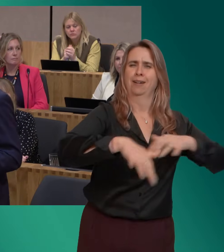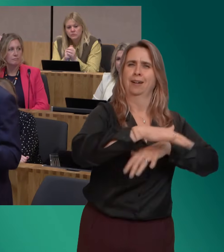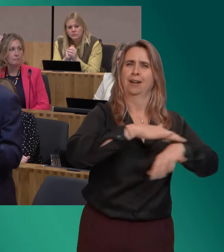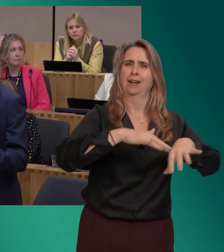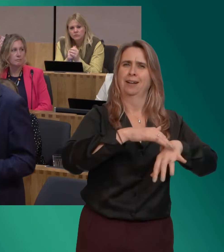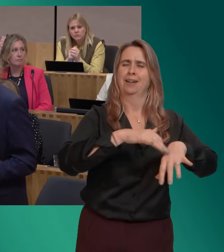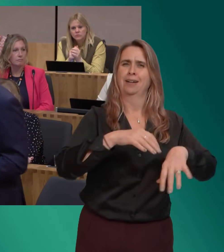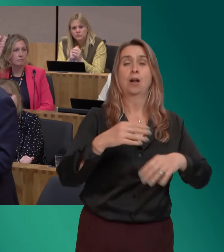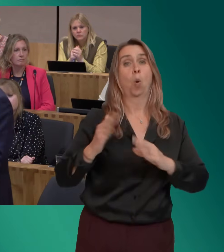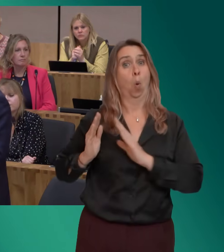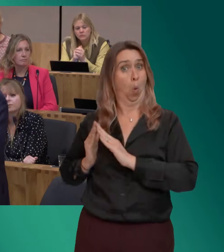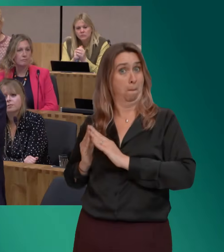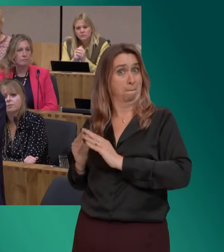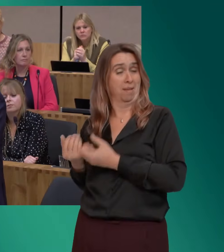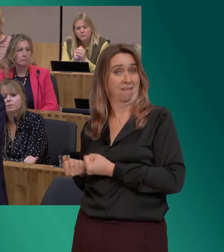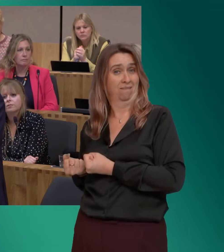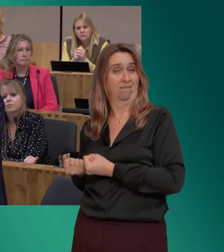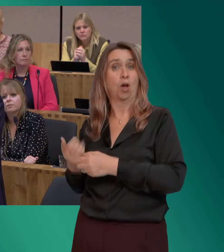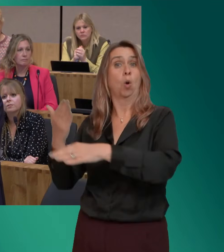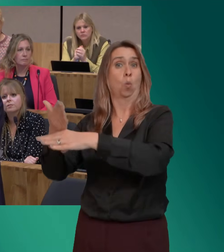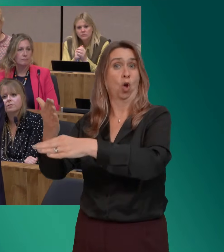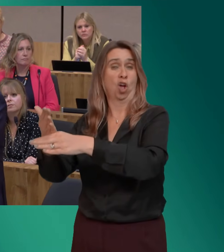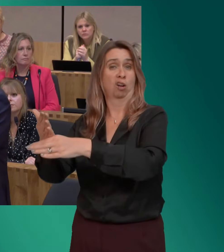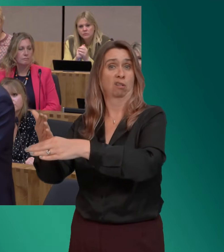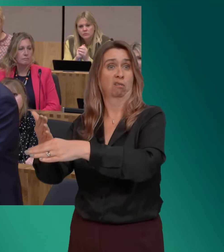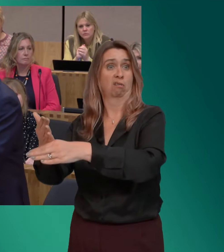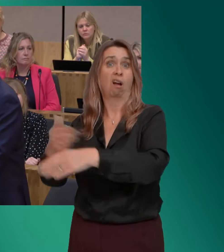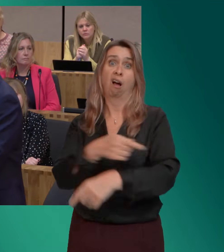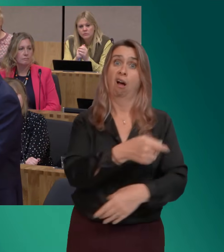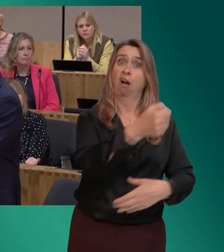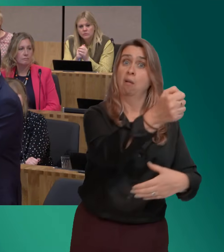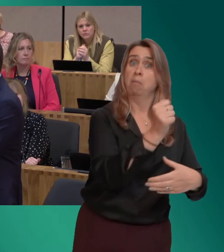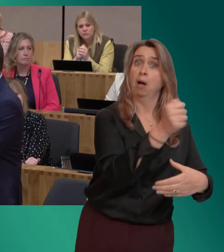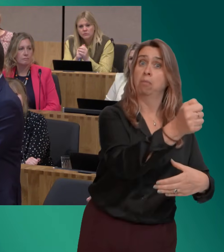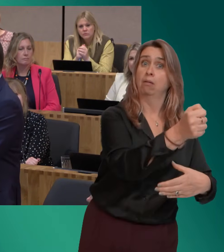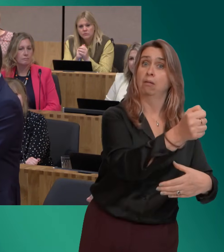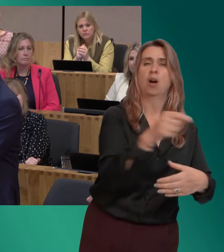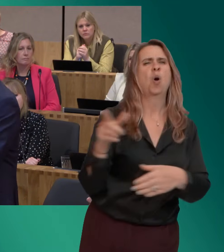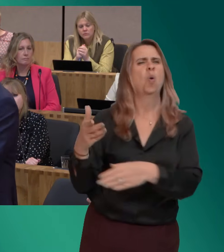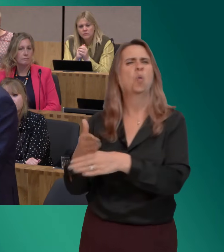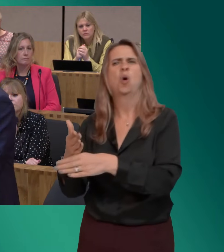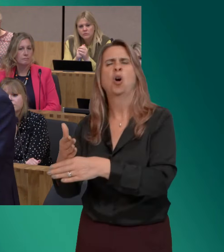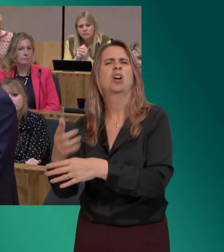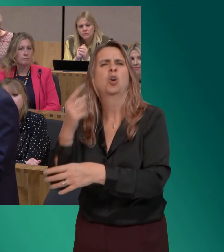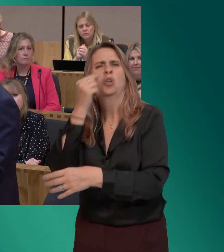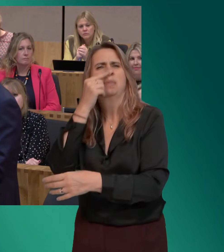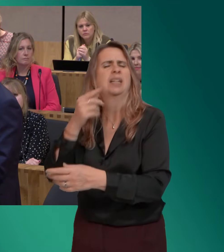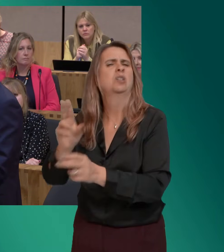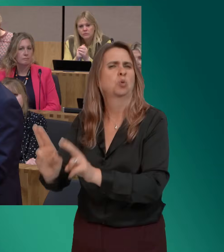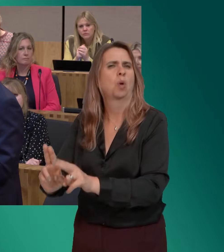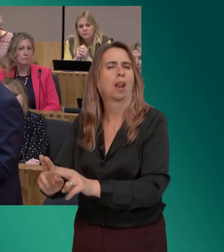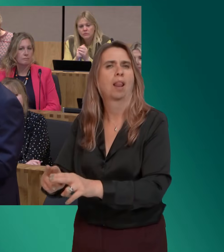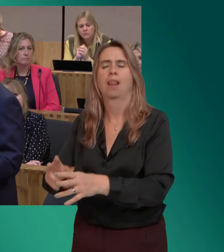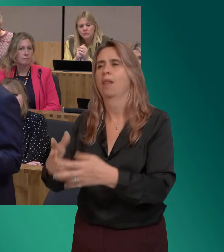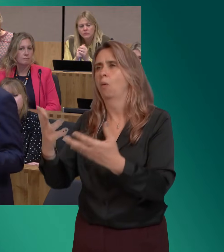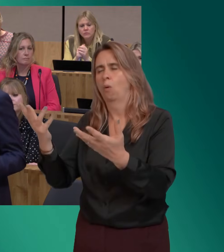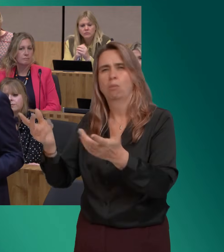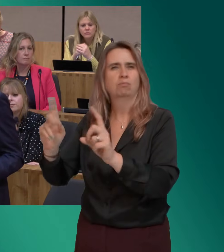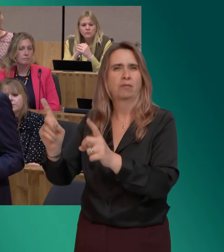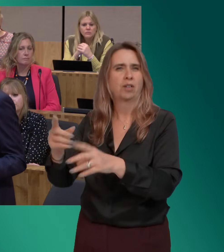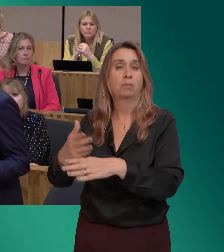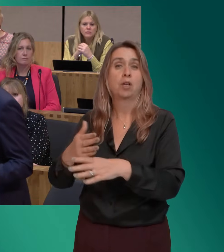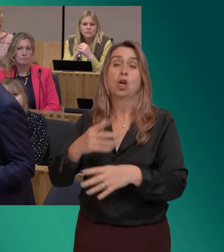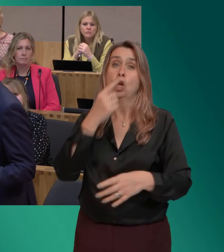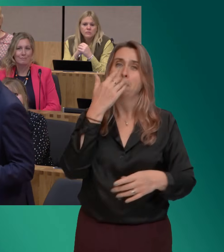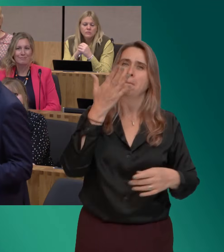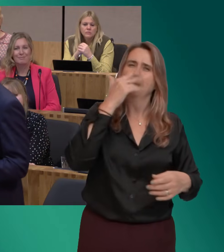recently. You have home, you have the workplace or school perhaps, and then you have that other place where we need to congregate. And it may have been